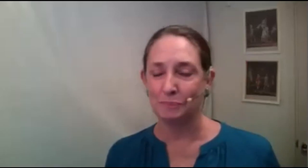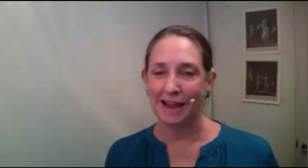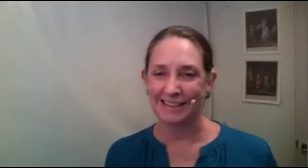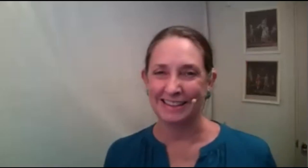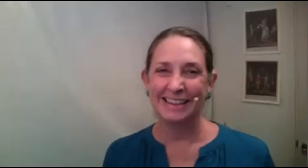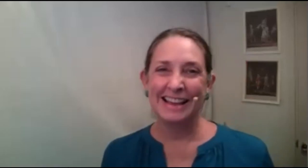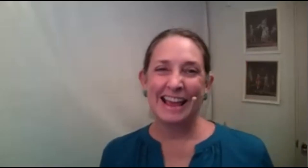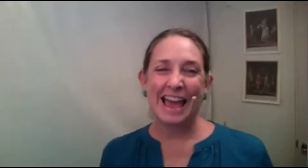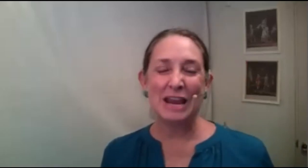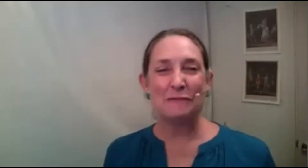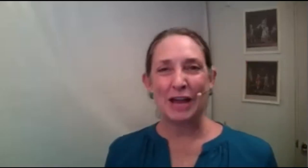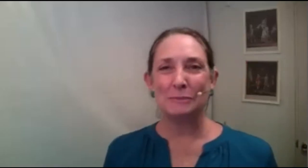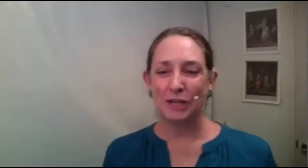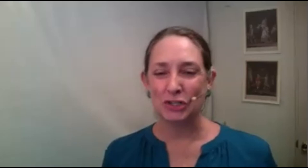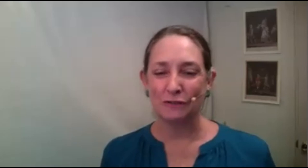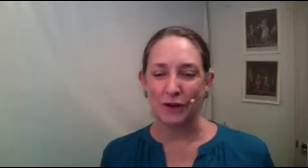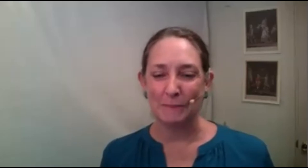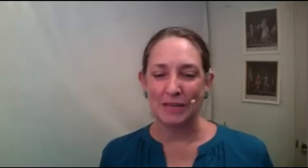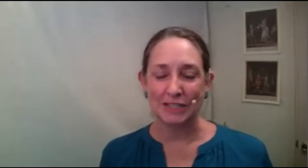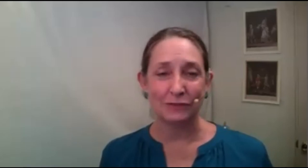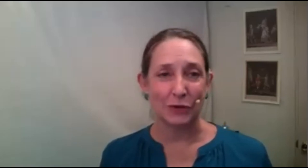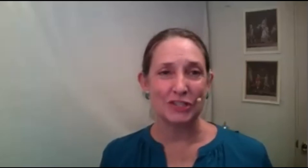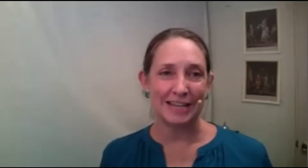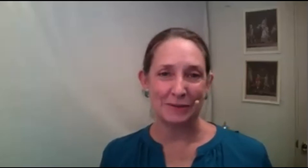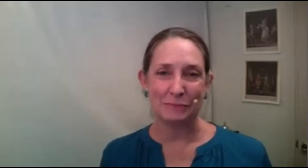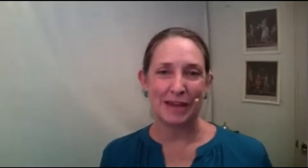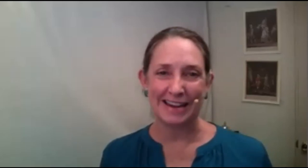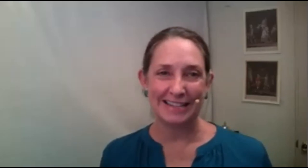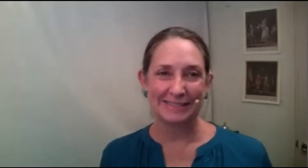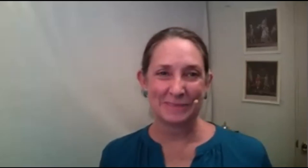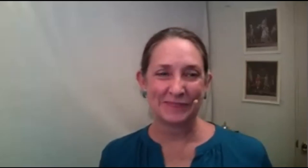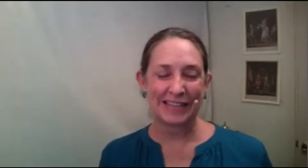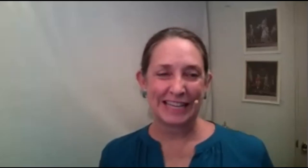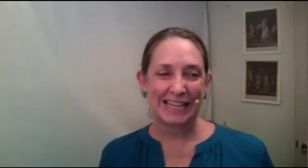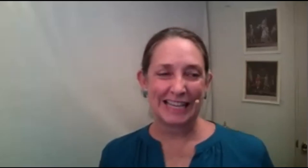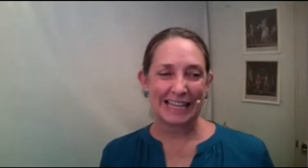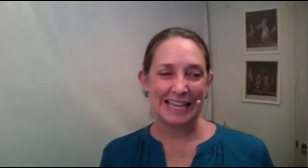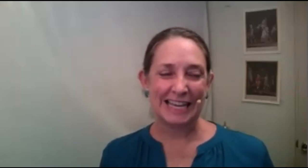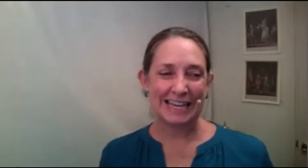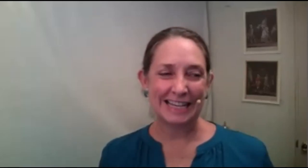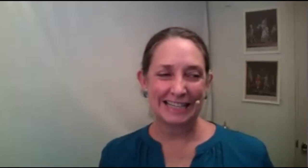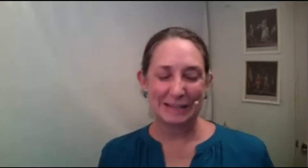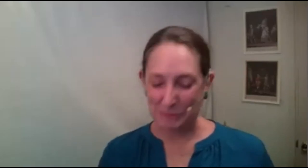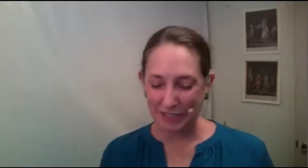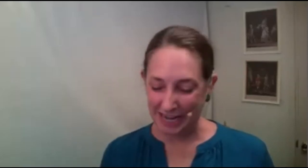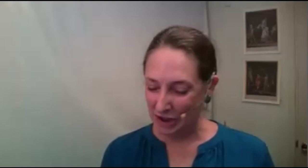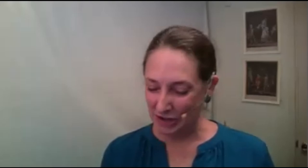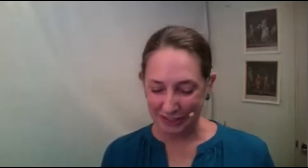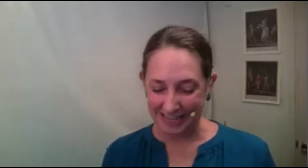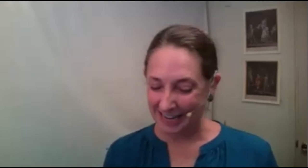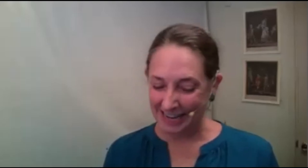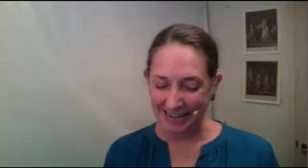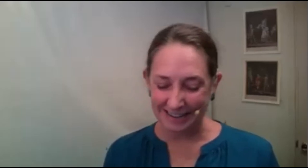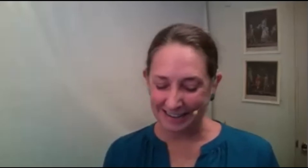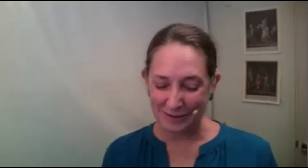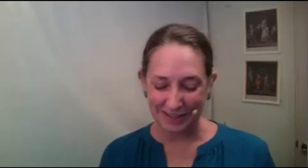were unpacking. And he found a picture from his first date with Patty. He pulled it out. He looked